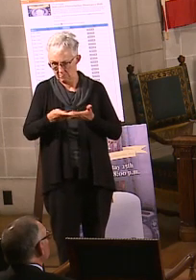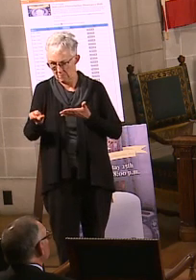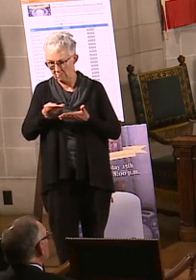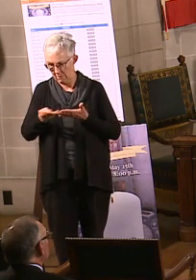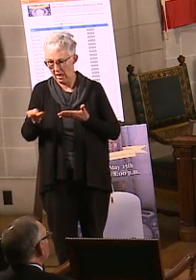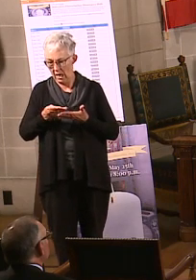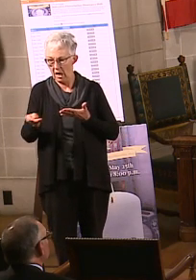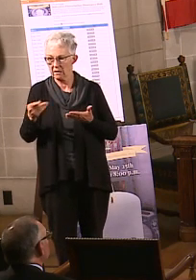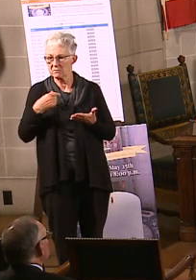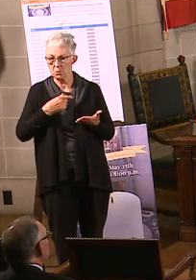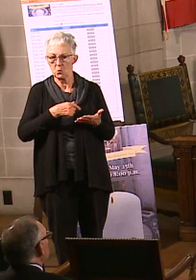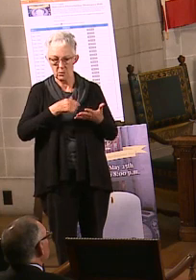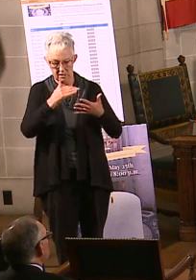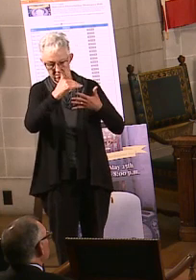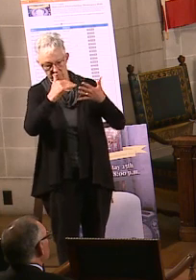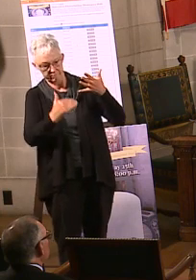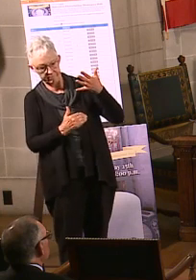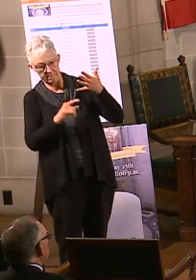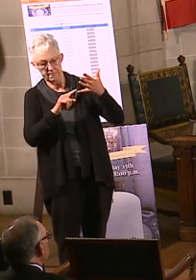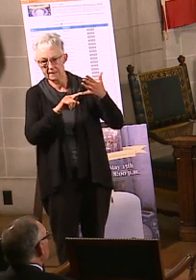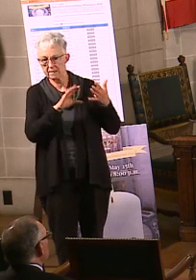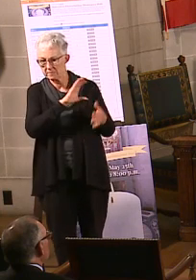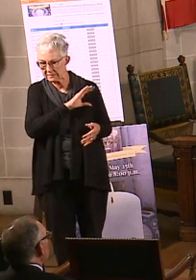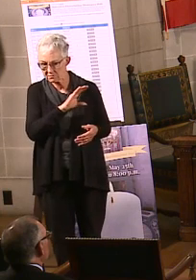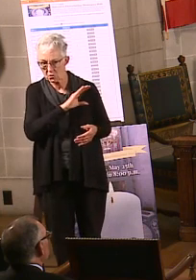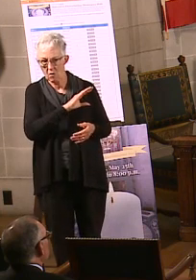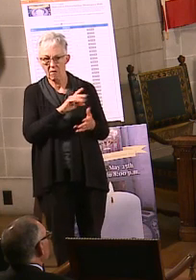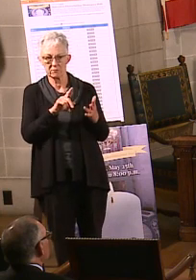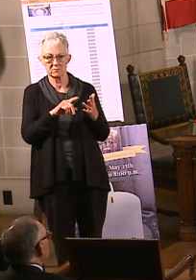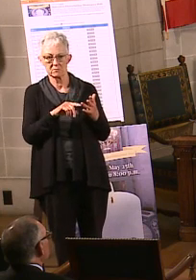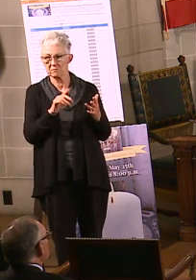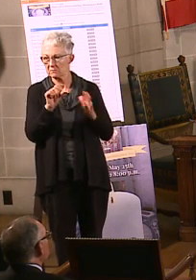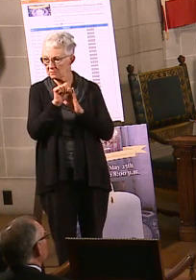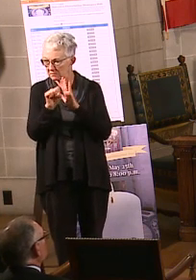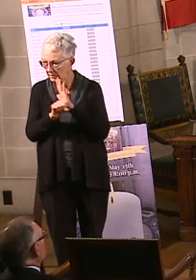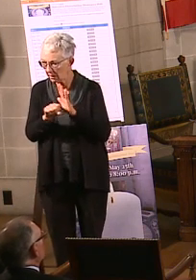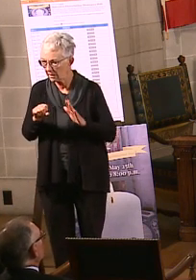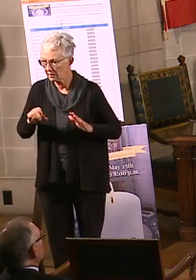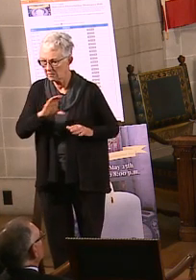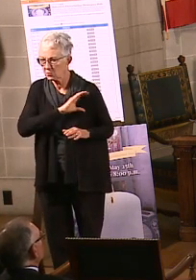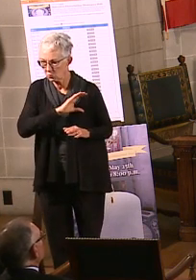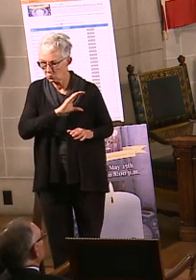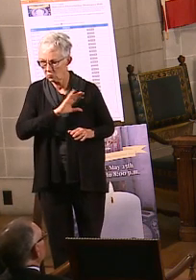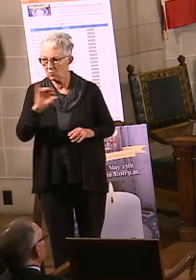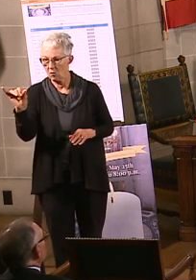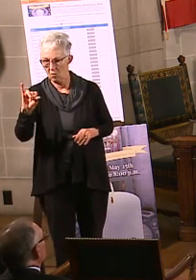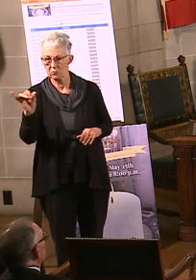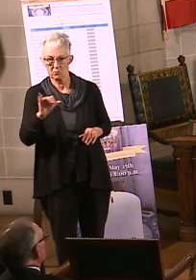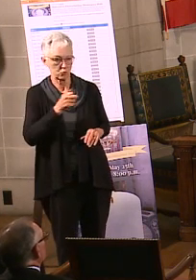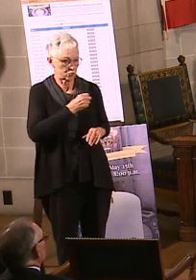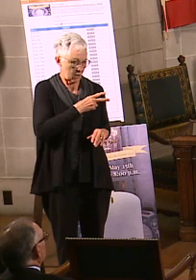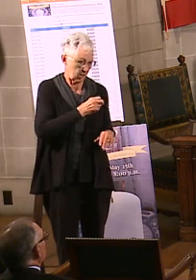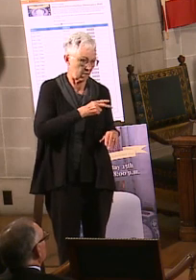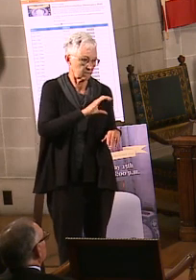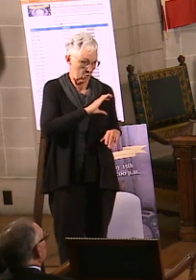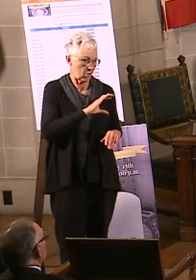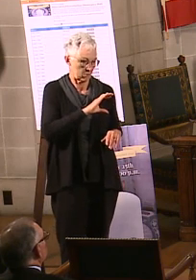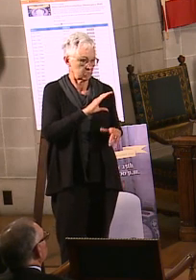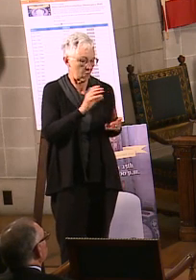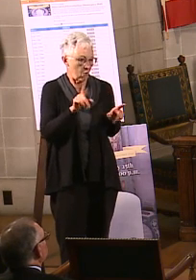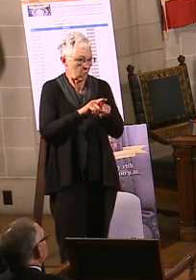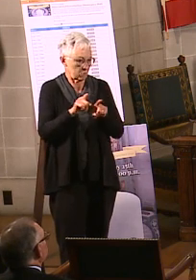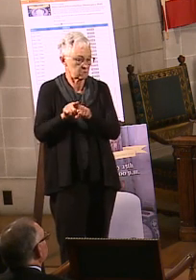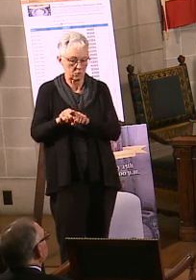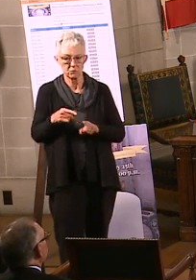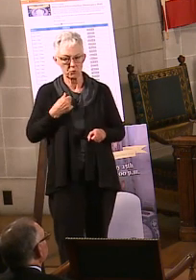utility workers and so forth, that are also part of, an important part of keeping our state running. Now,